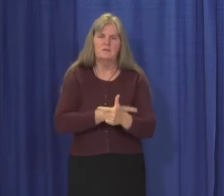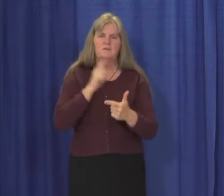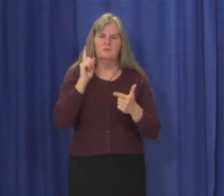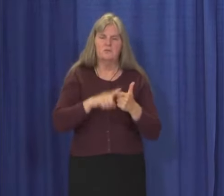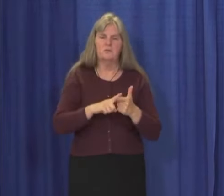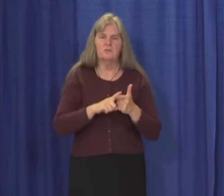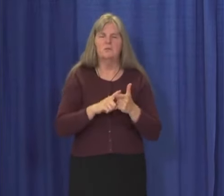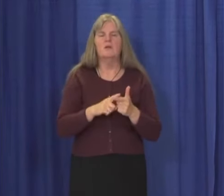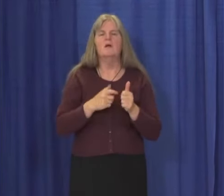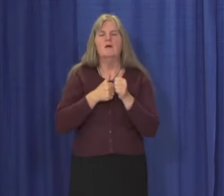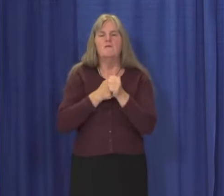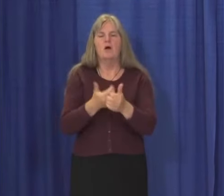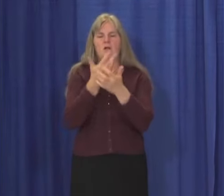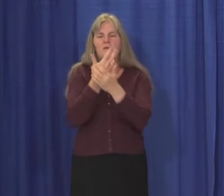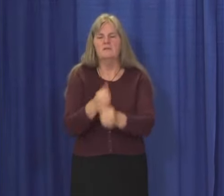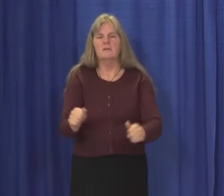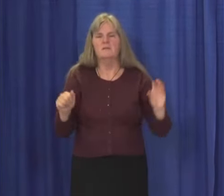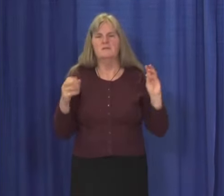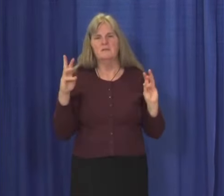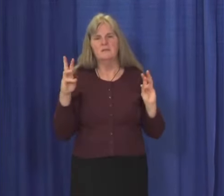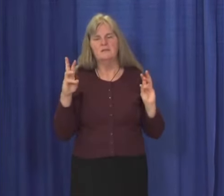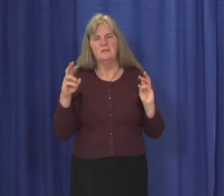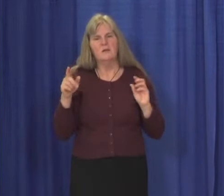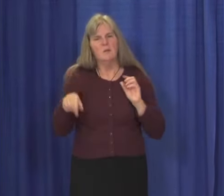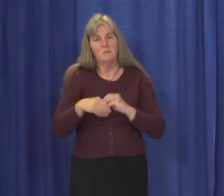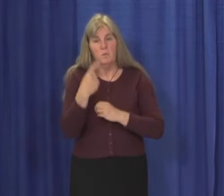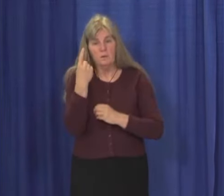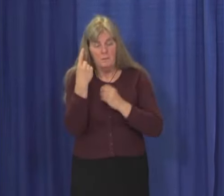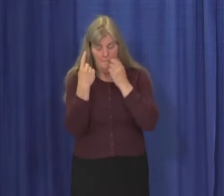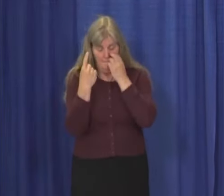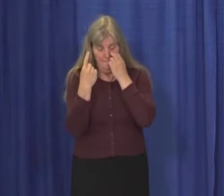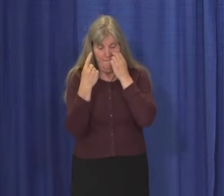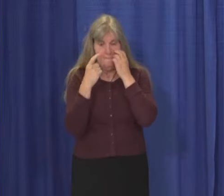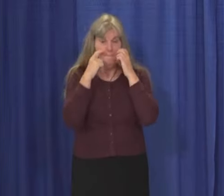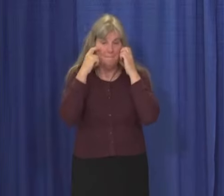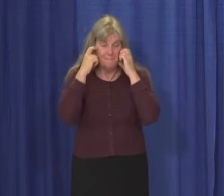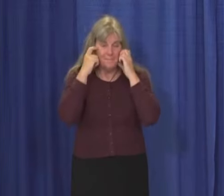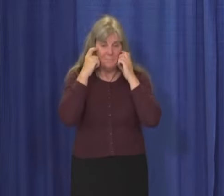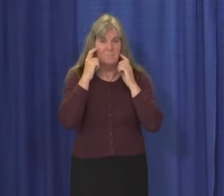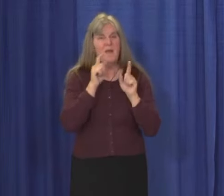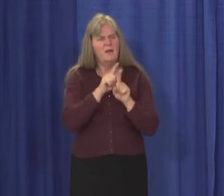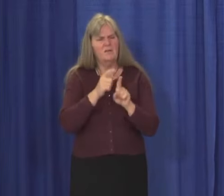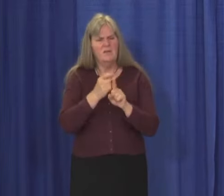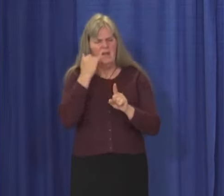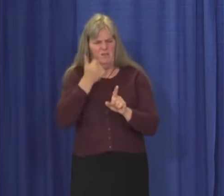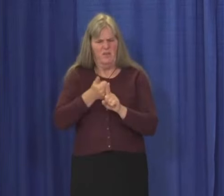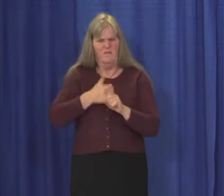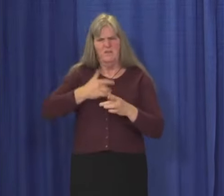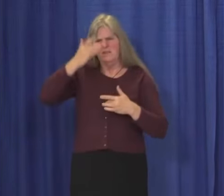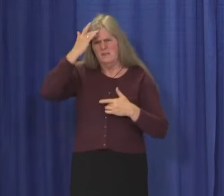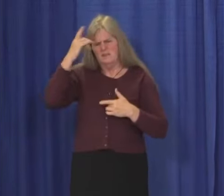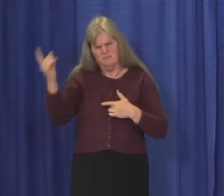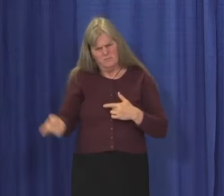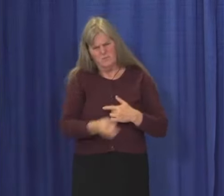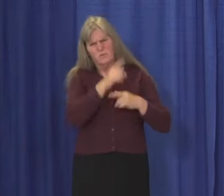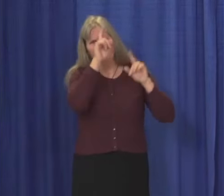including Safe 6 and masking, and self-isolating and getting tested as soon as symptoms appear.